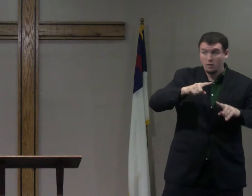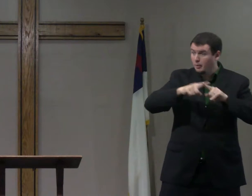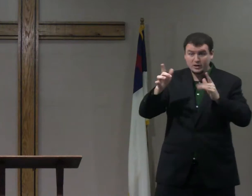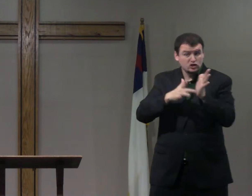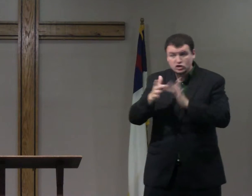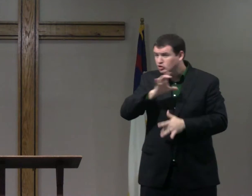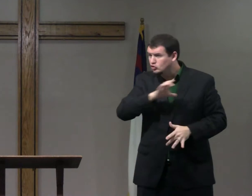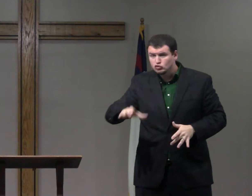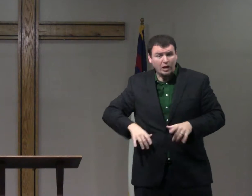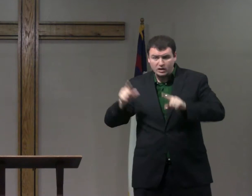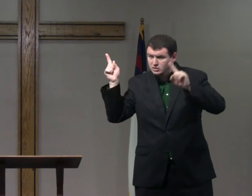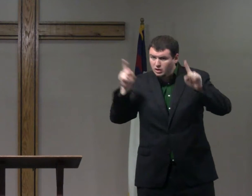example on earth.